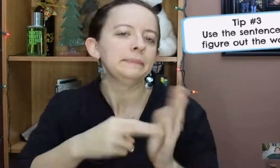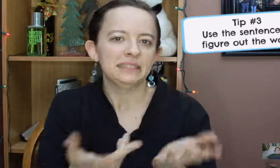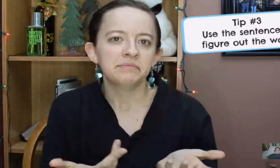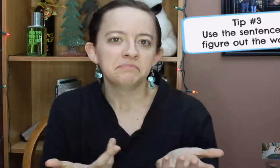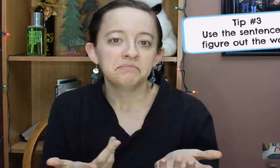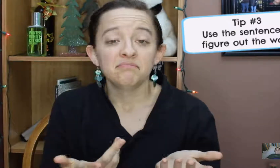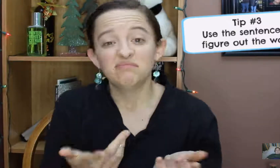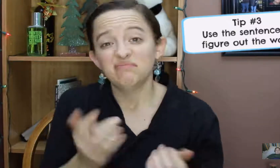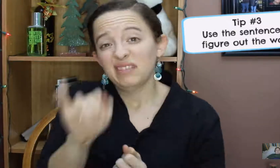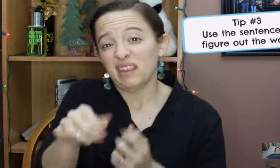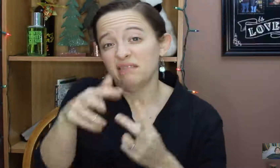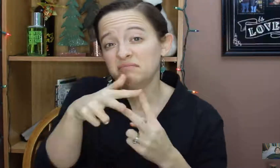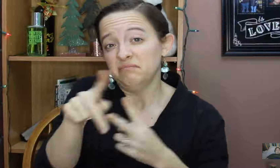Just be careful with the meaning